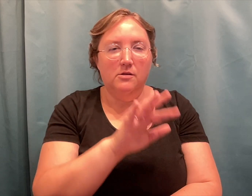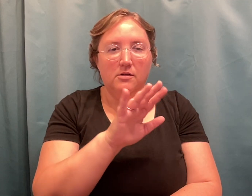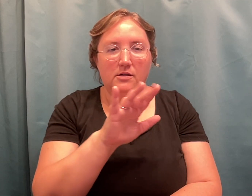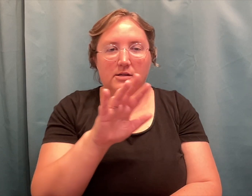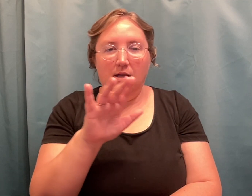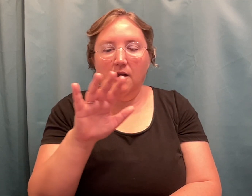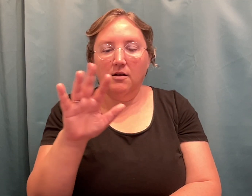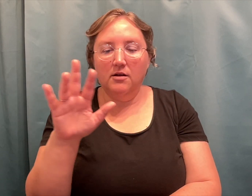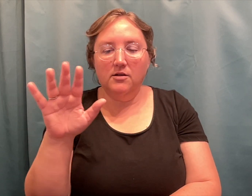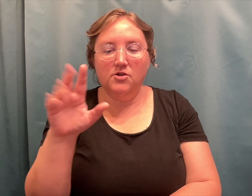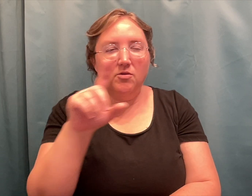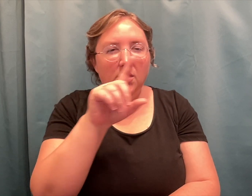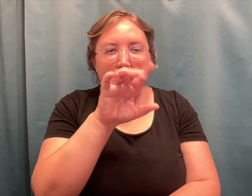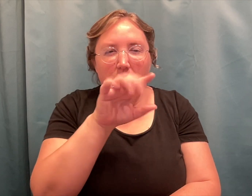To scan on the screen,